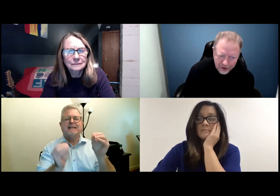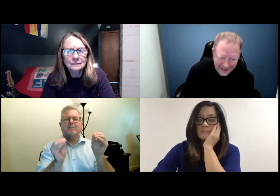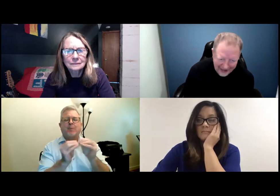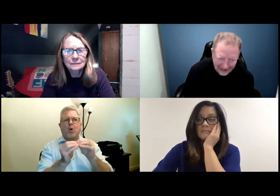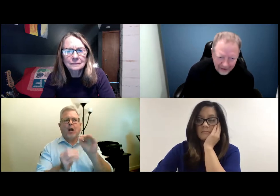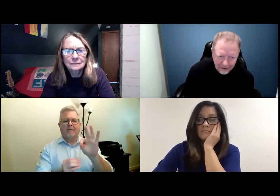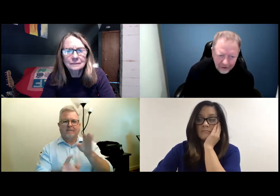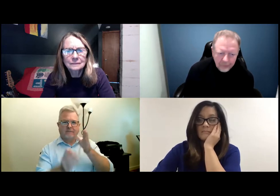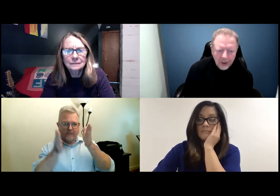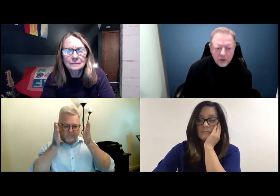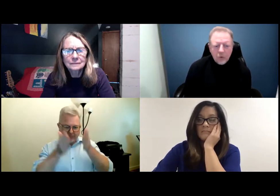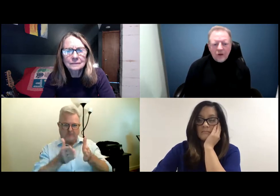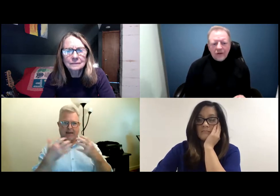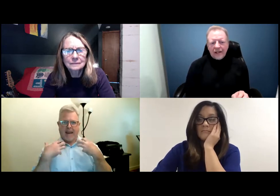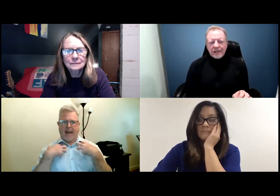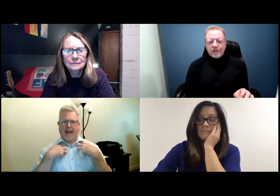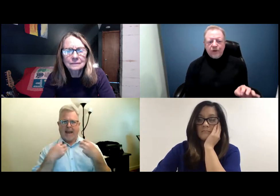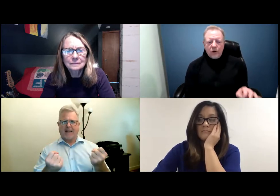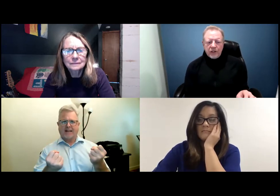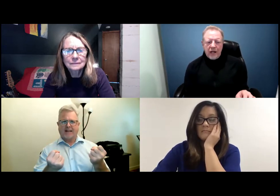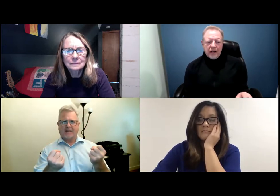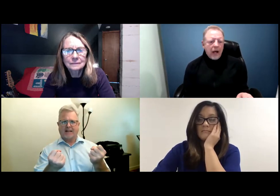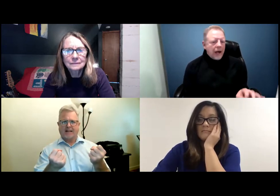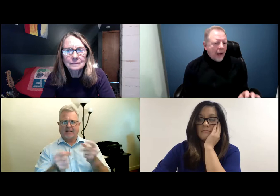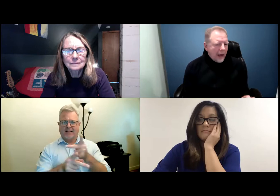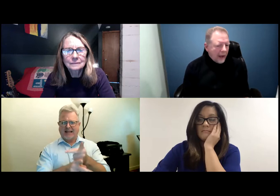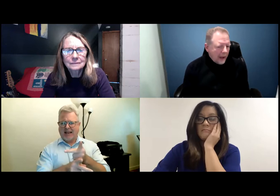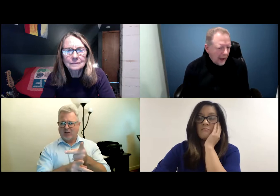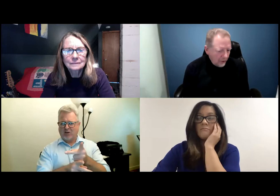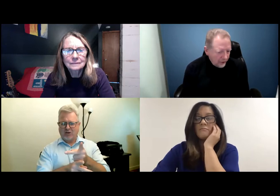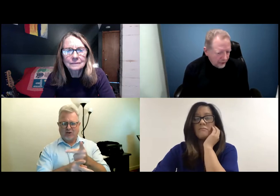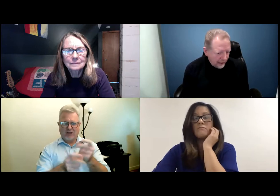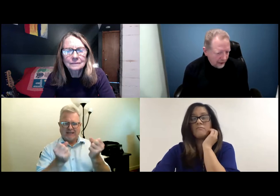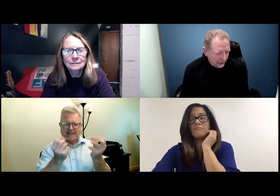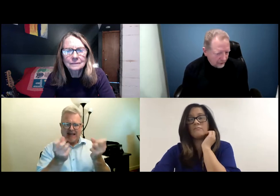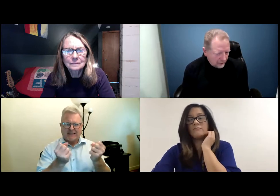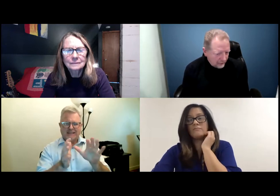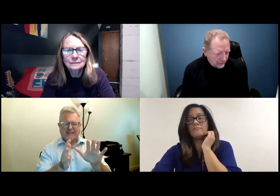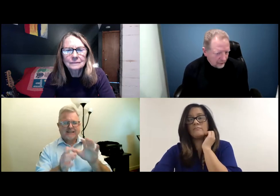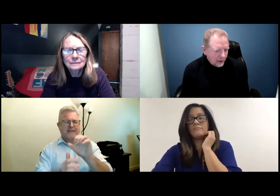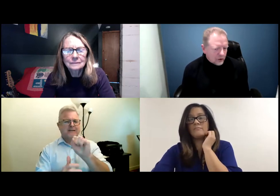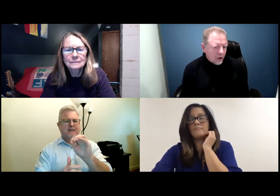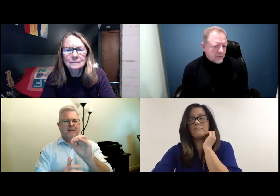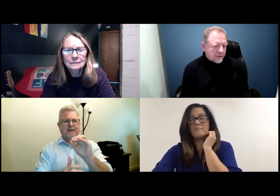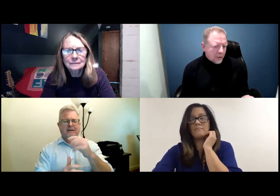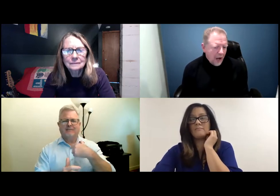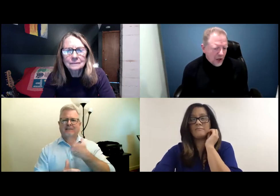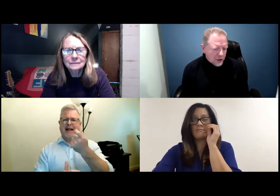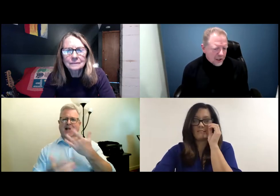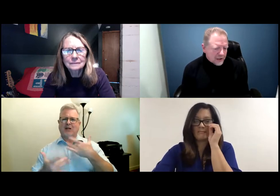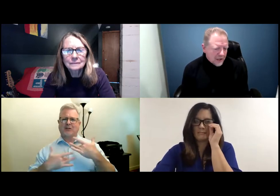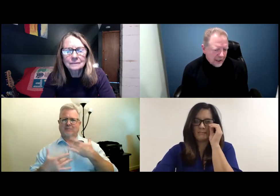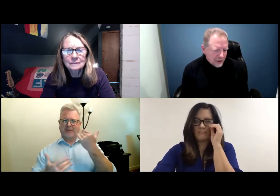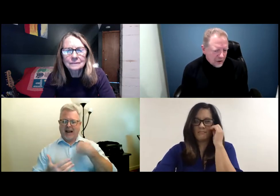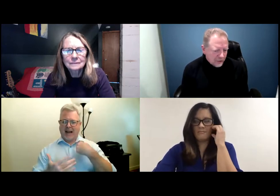per se, but it's more of a less, it's focused on health care in terms of